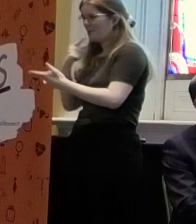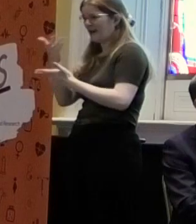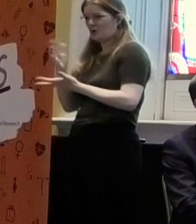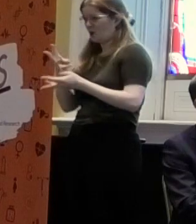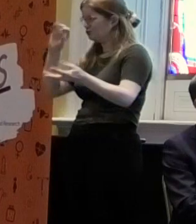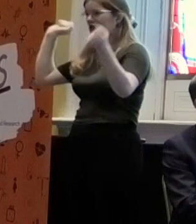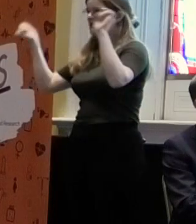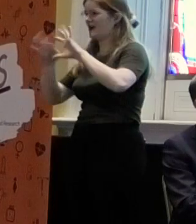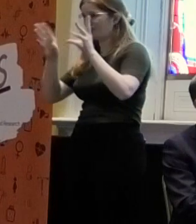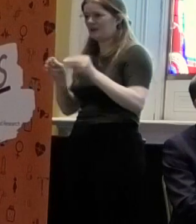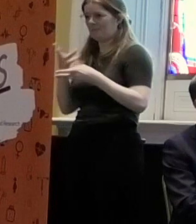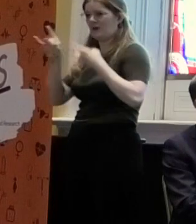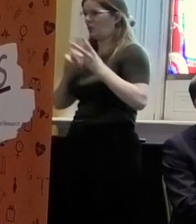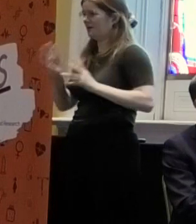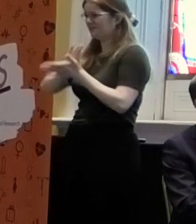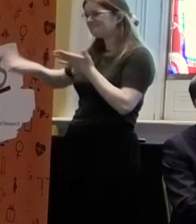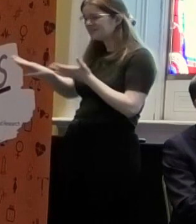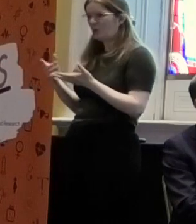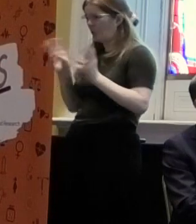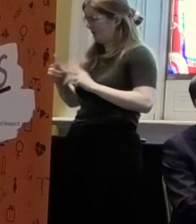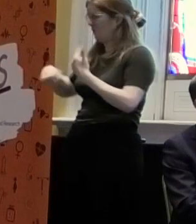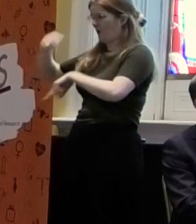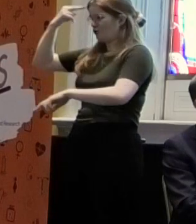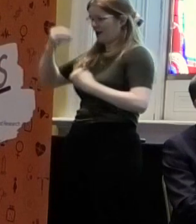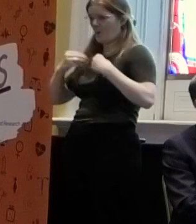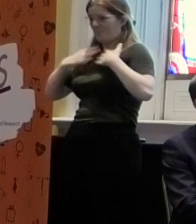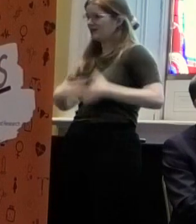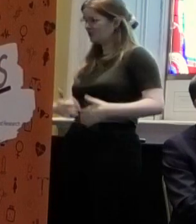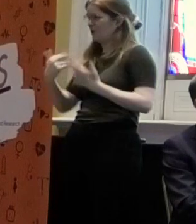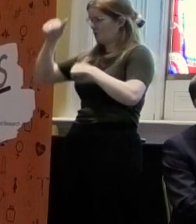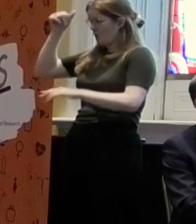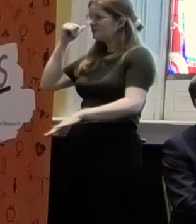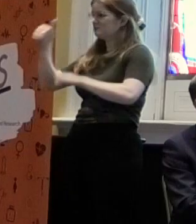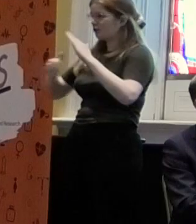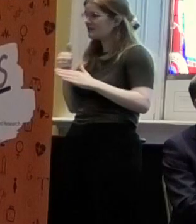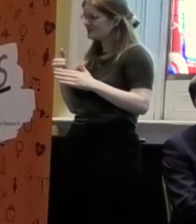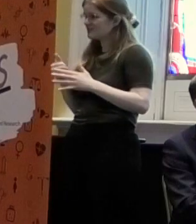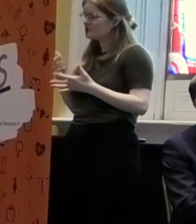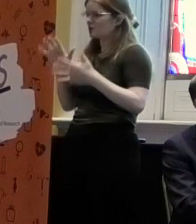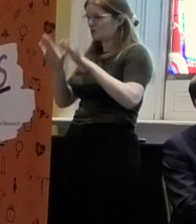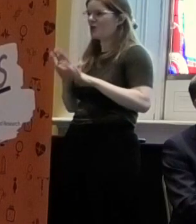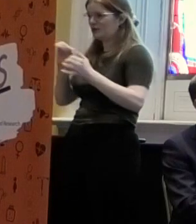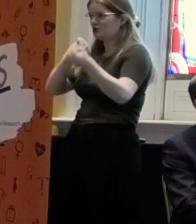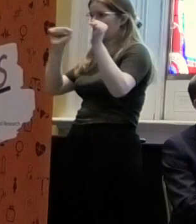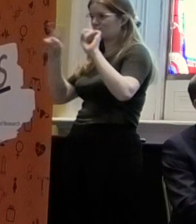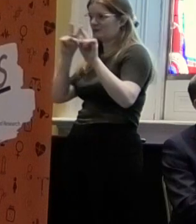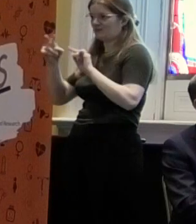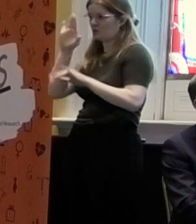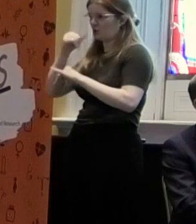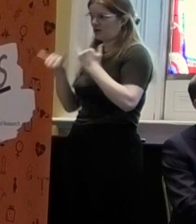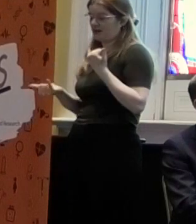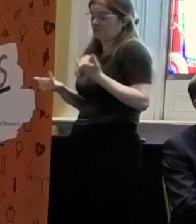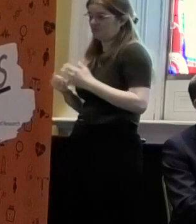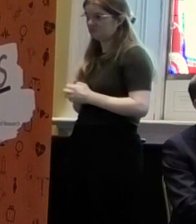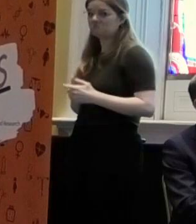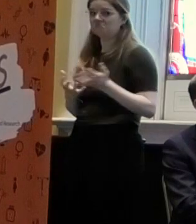we understand this. When we understand our bodies, we understand other women's bodies. We've been through this experience. And so it changes the way it's looked at completely. Okay. That's